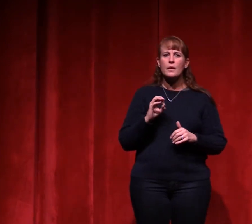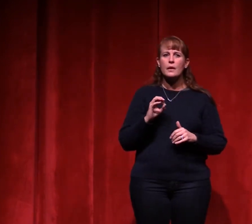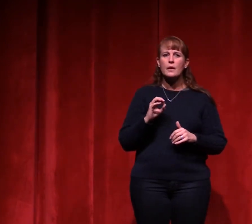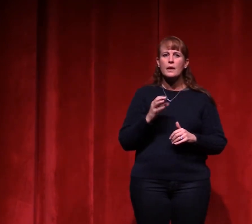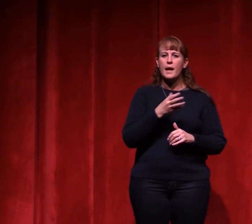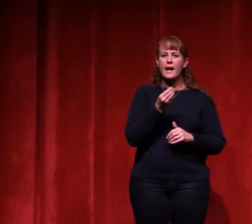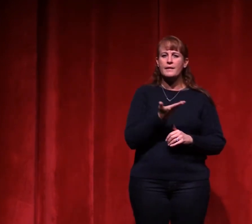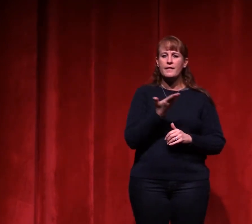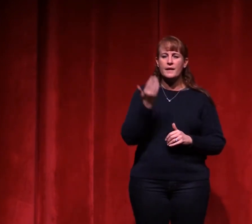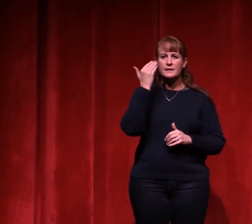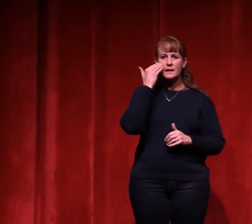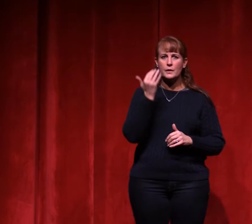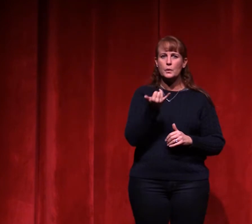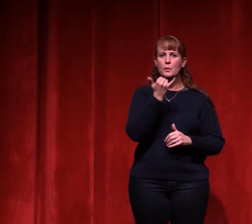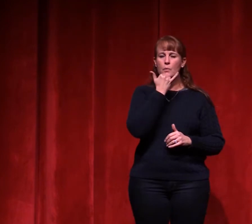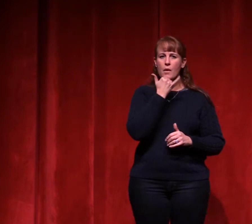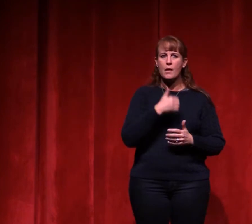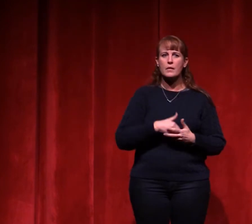And the things that I knew were wrong.